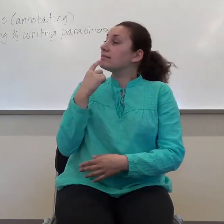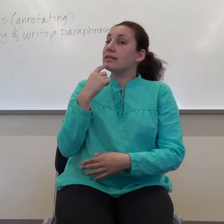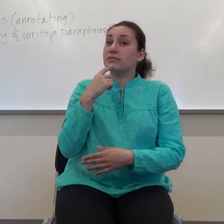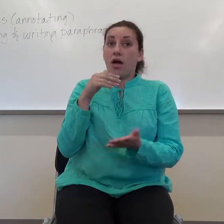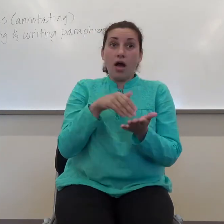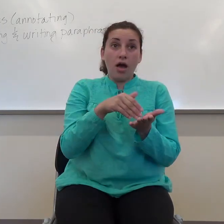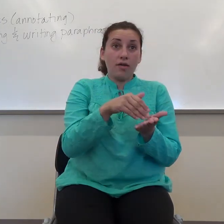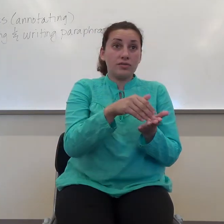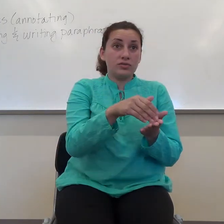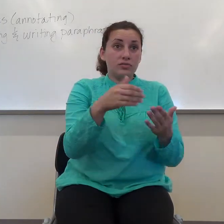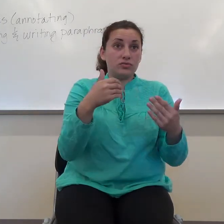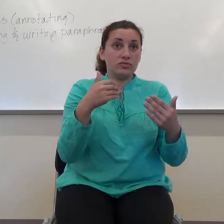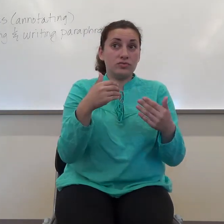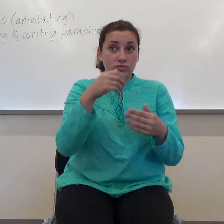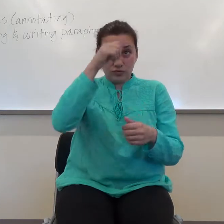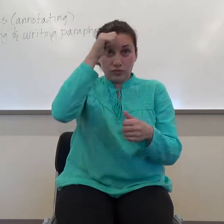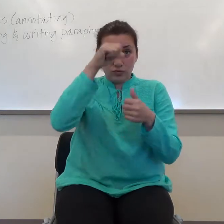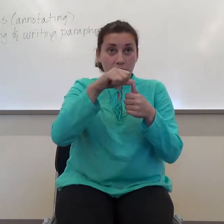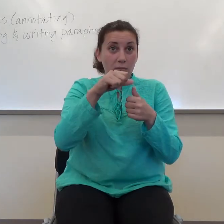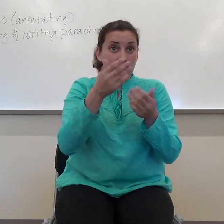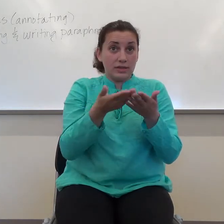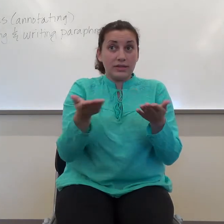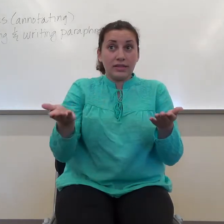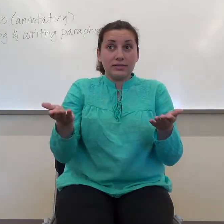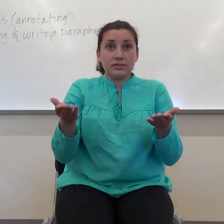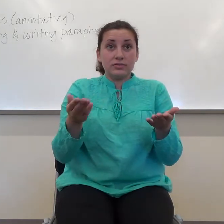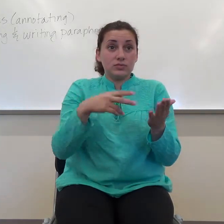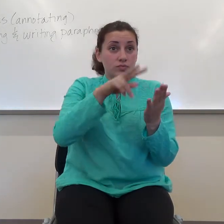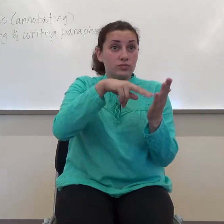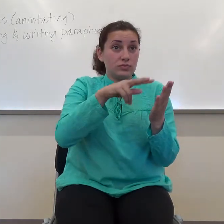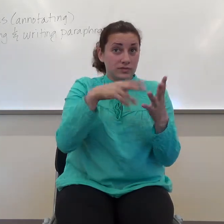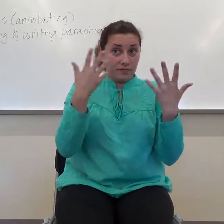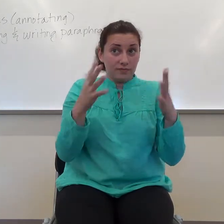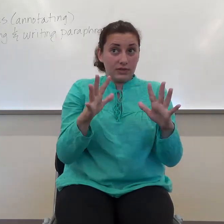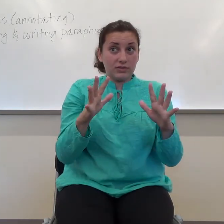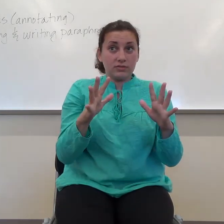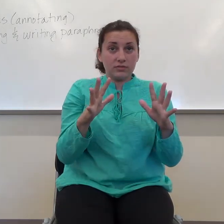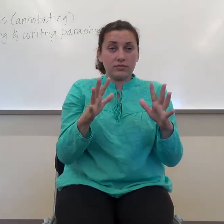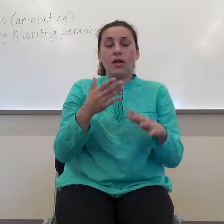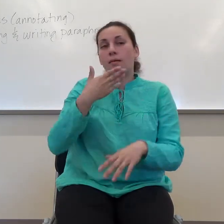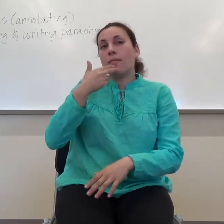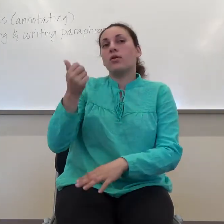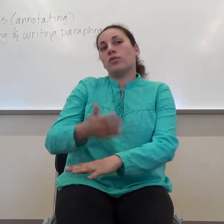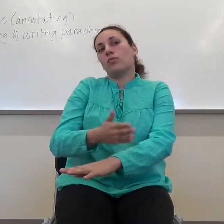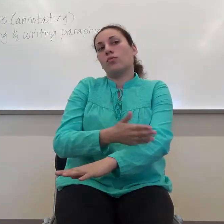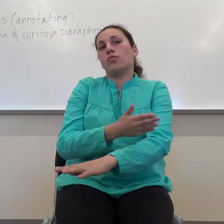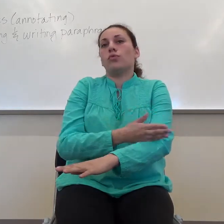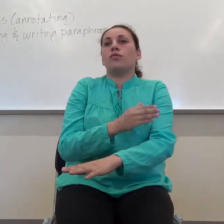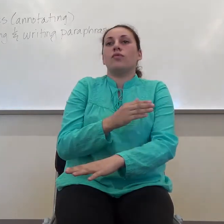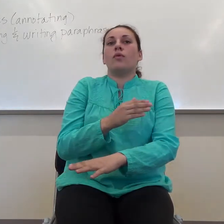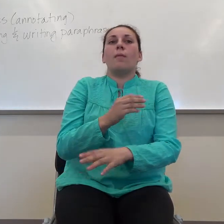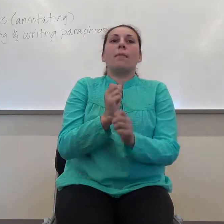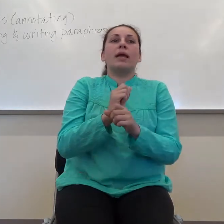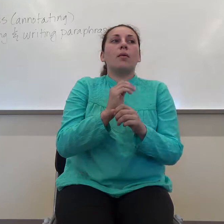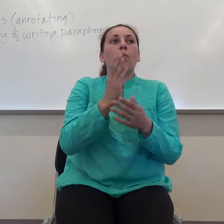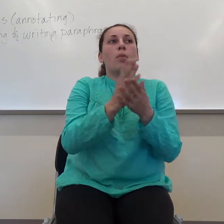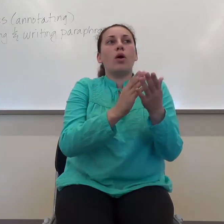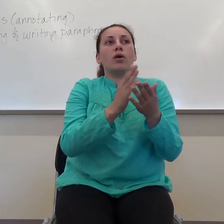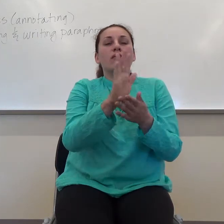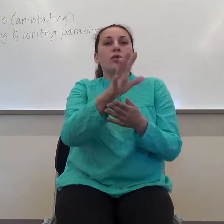have occasion to remember what you've read, the better you will make it part of your own prior